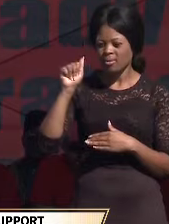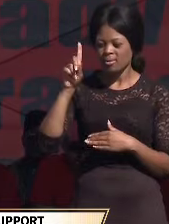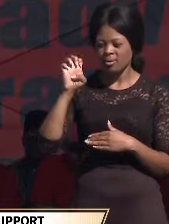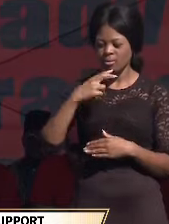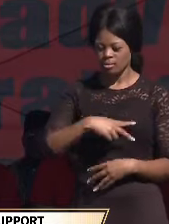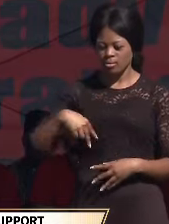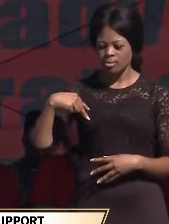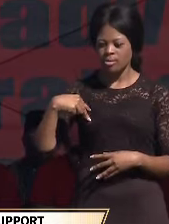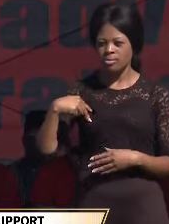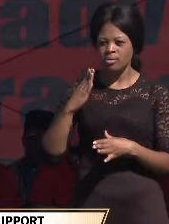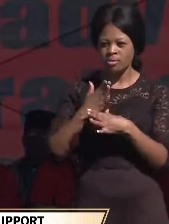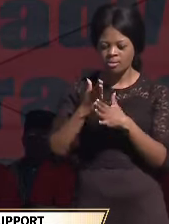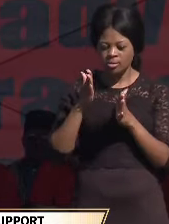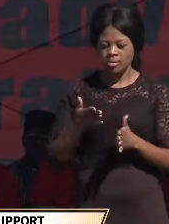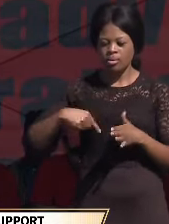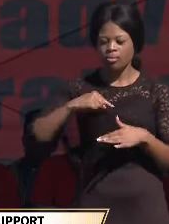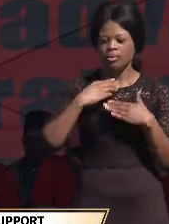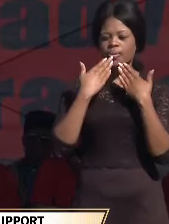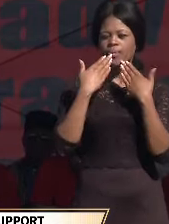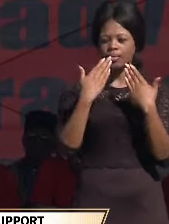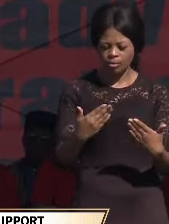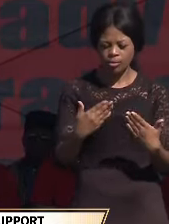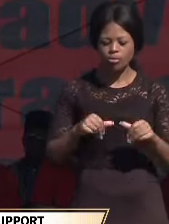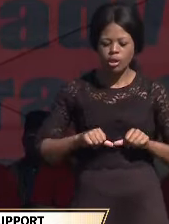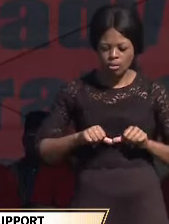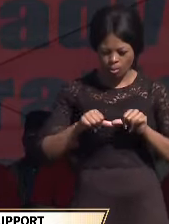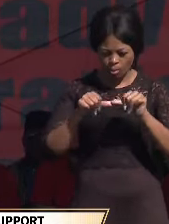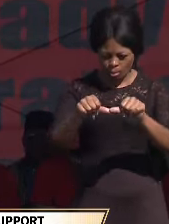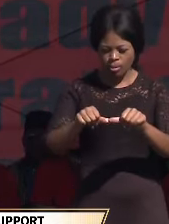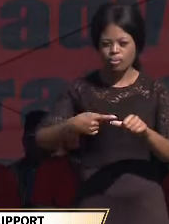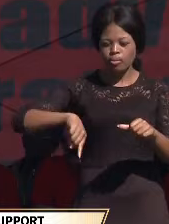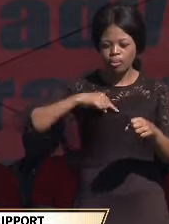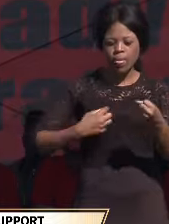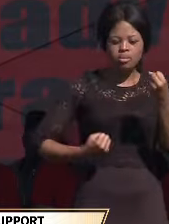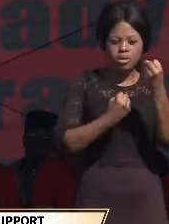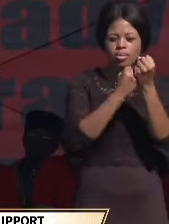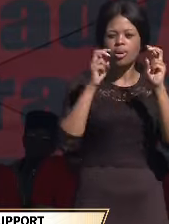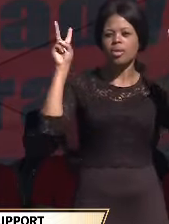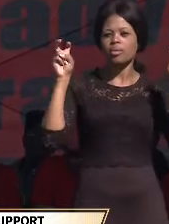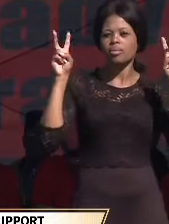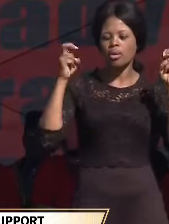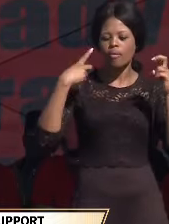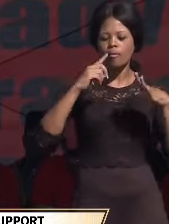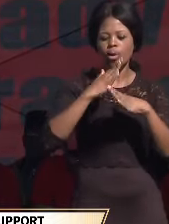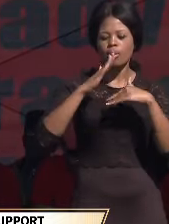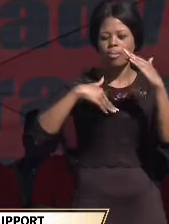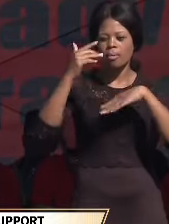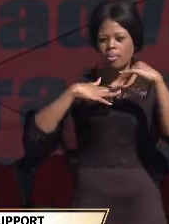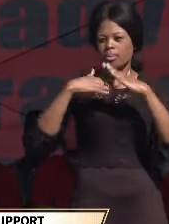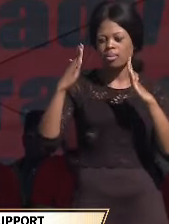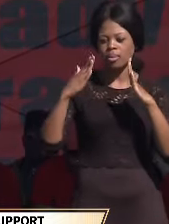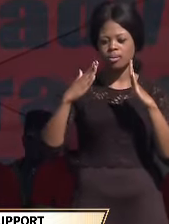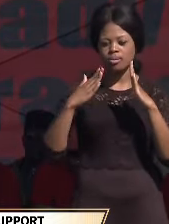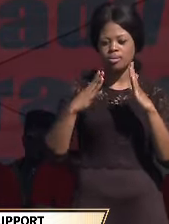Basebenzi, siyanibongela kakhulu. Qhubekani, we support your theme of building the unity and cohesion